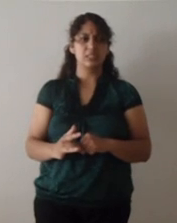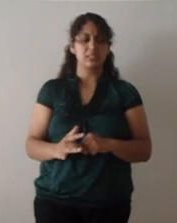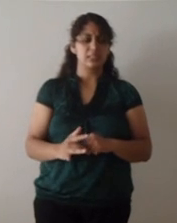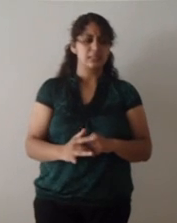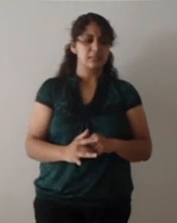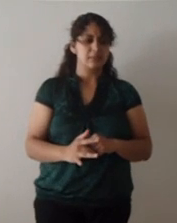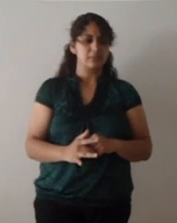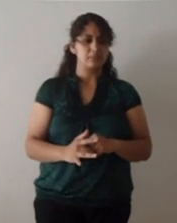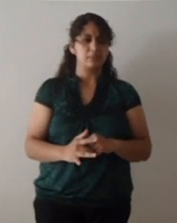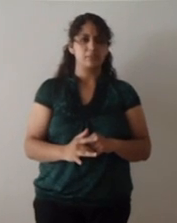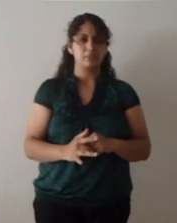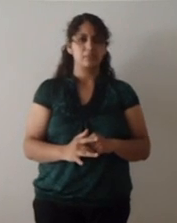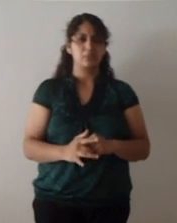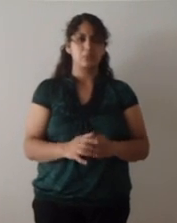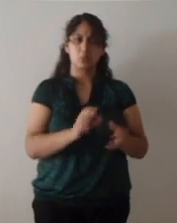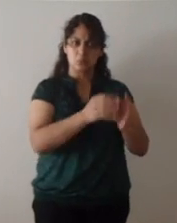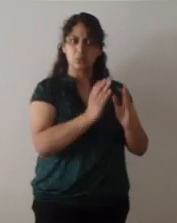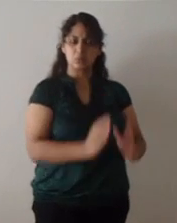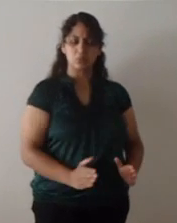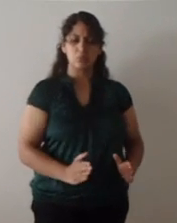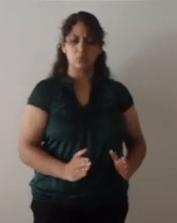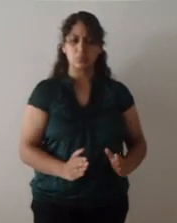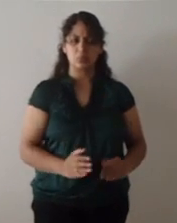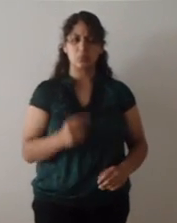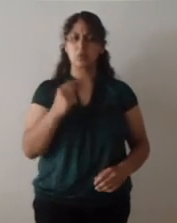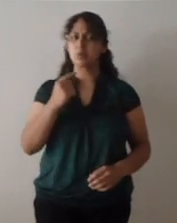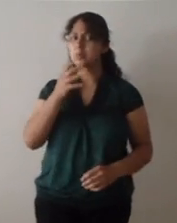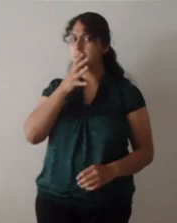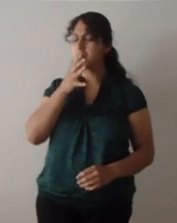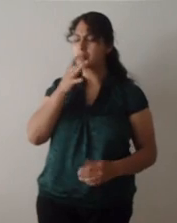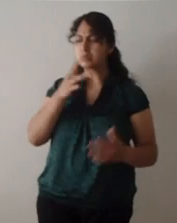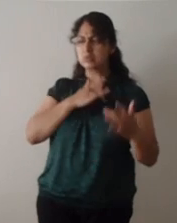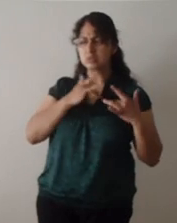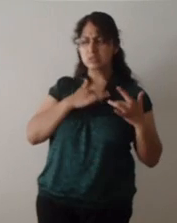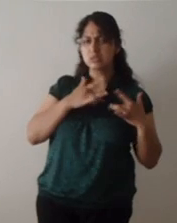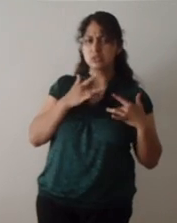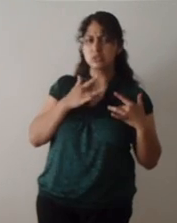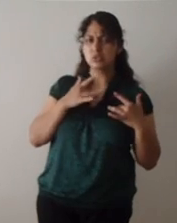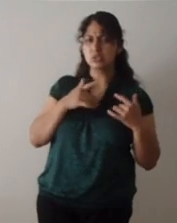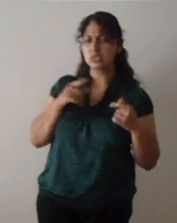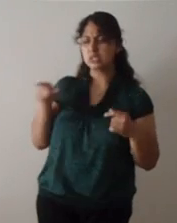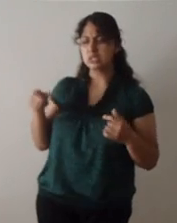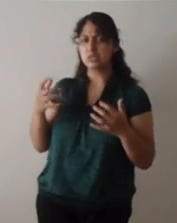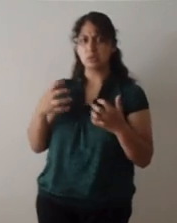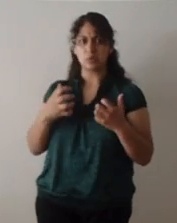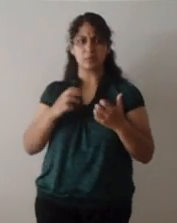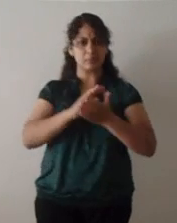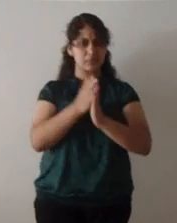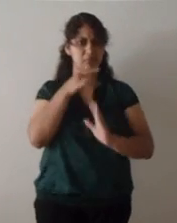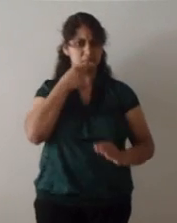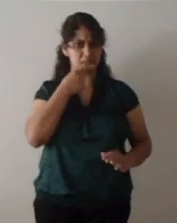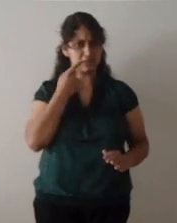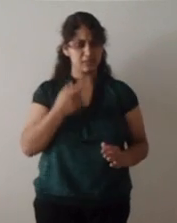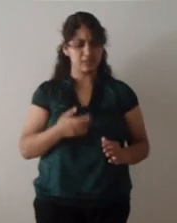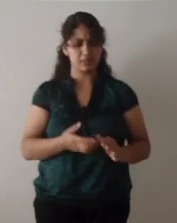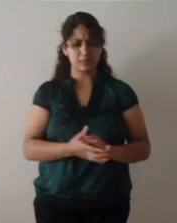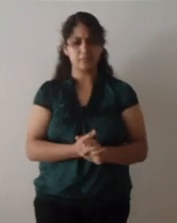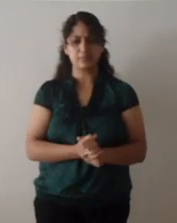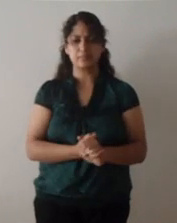a large group probably experiments to find the most appropriate avenue for interpreting social exchanges. As the interpreter gains